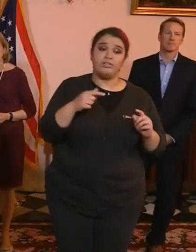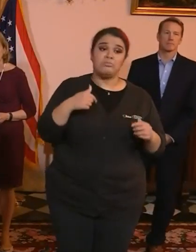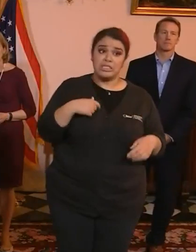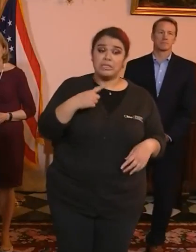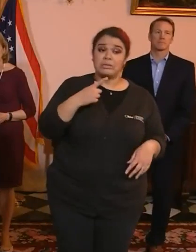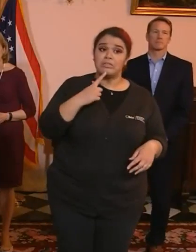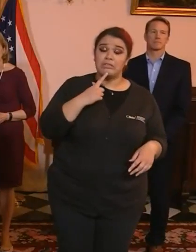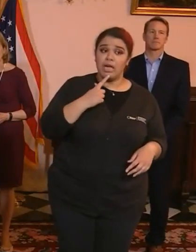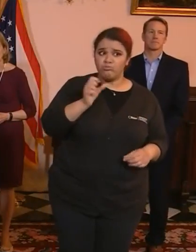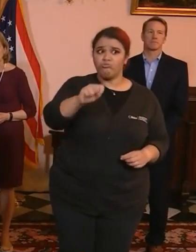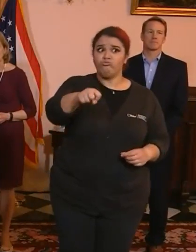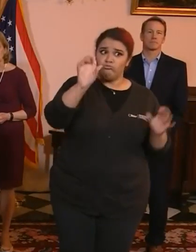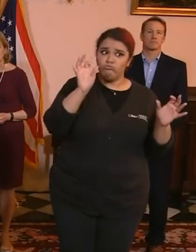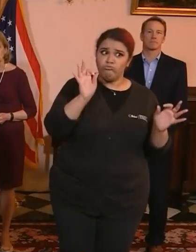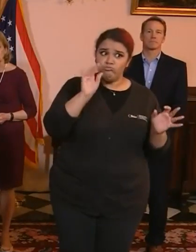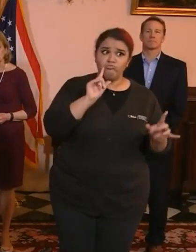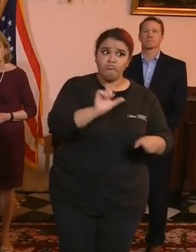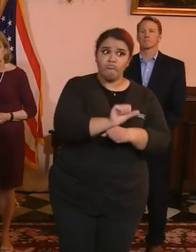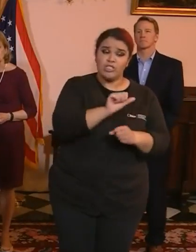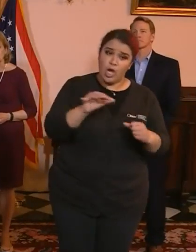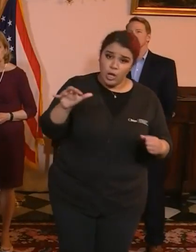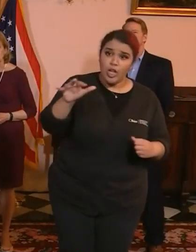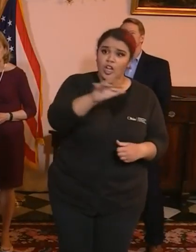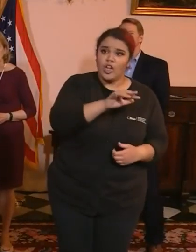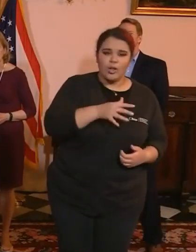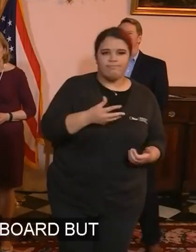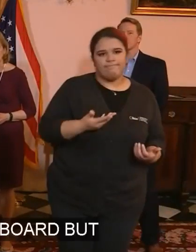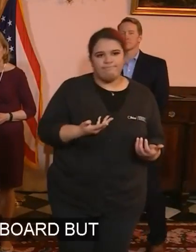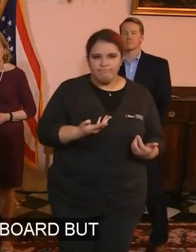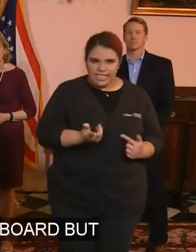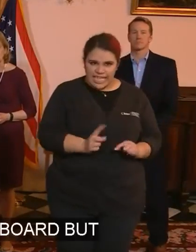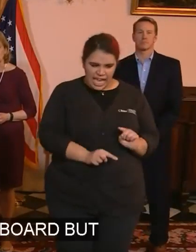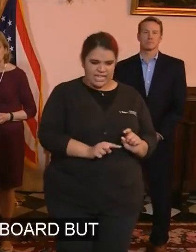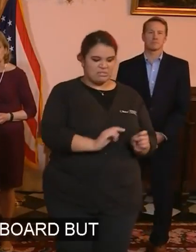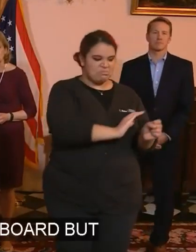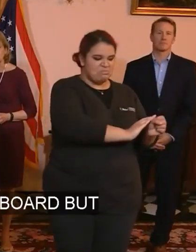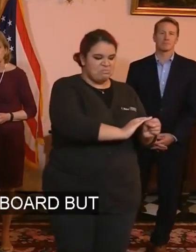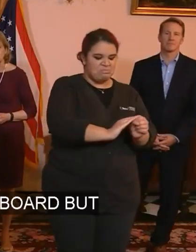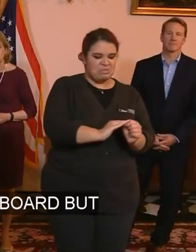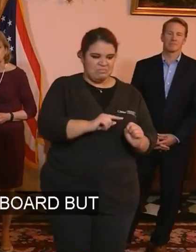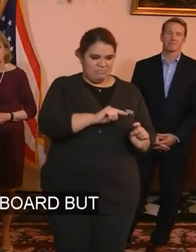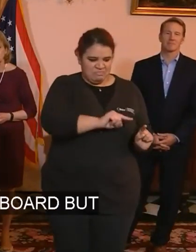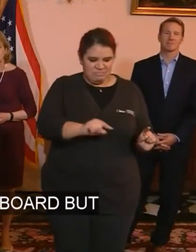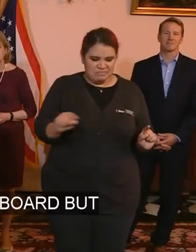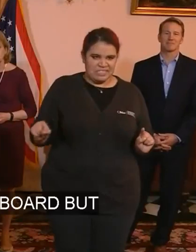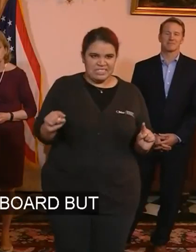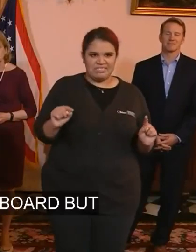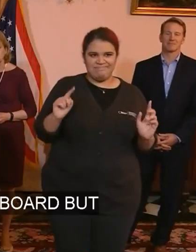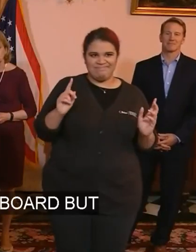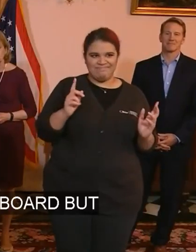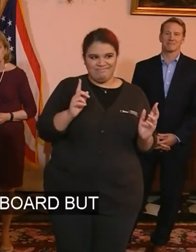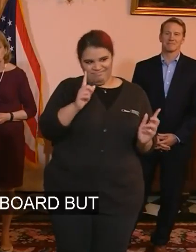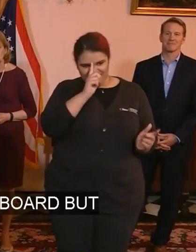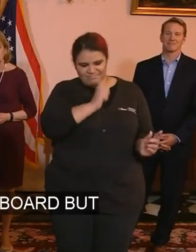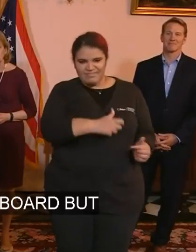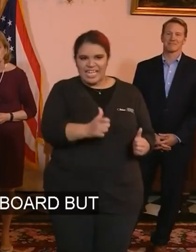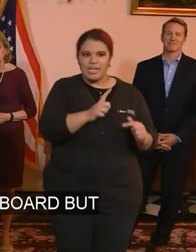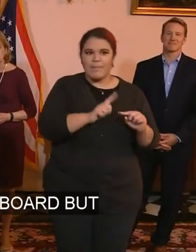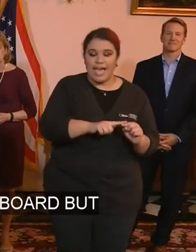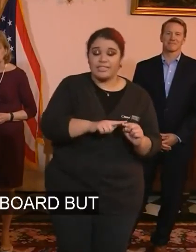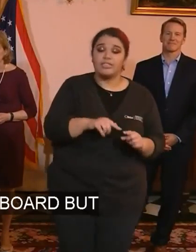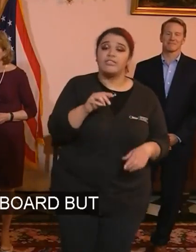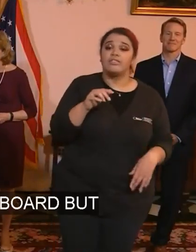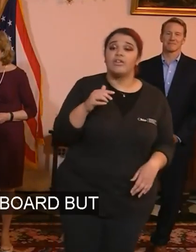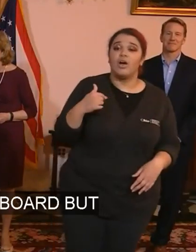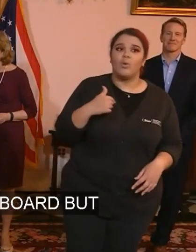we've extended that contact tracing. Is still very important. I mean, we still want to go after this virus, see who has it, and isolate it, and